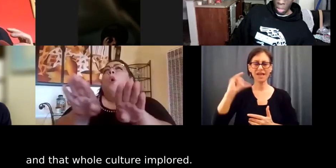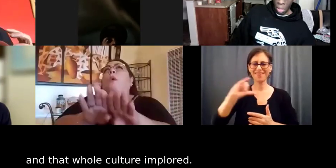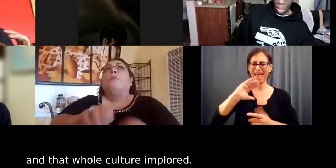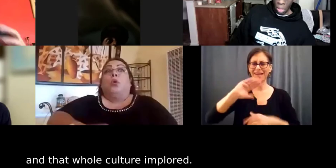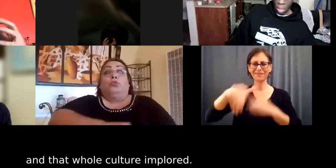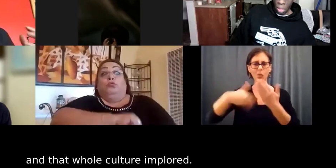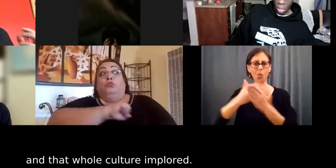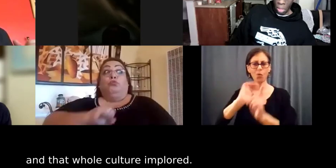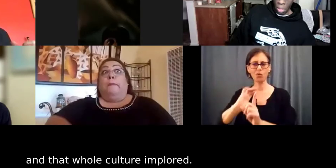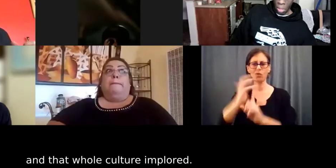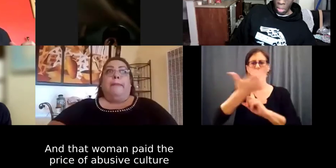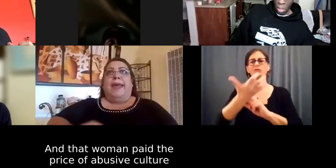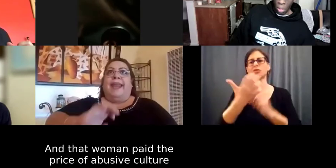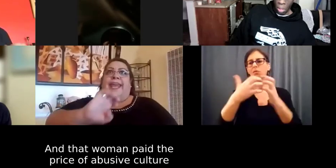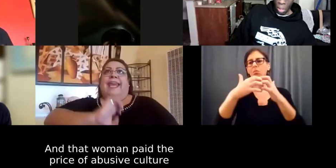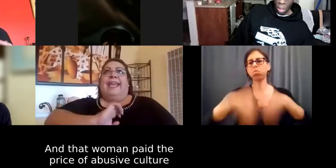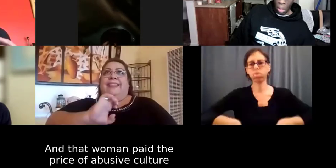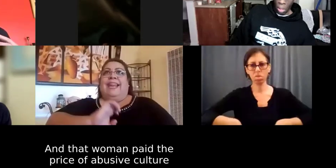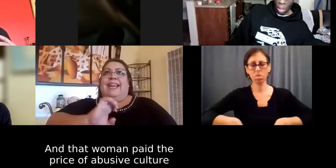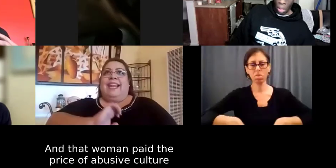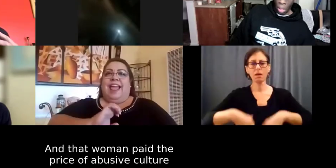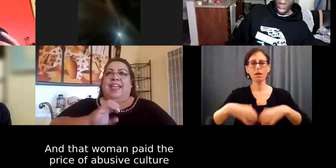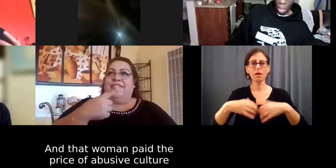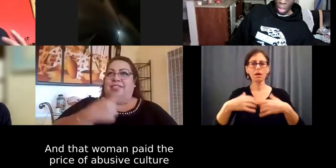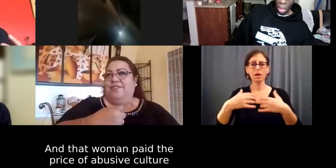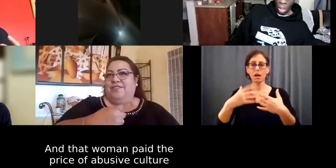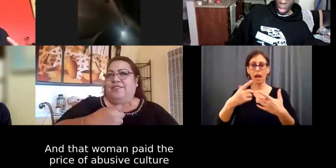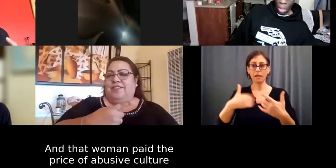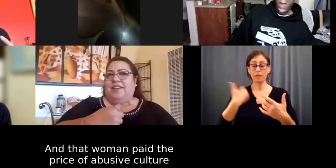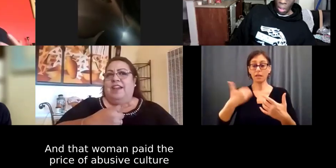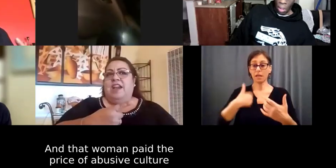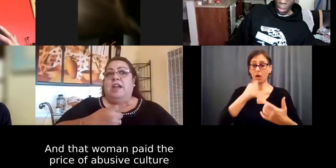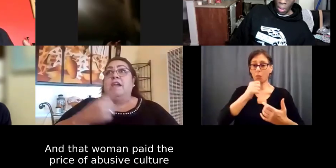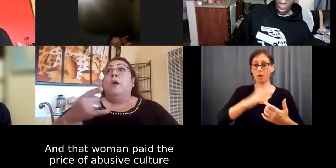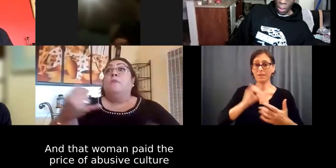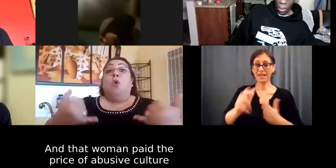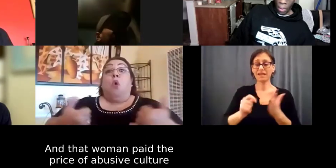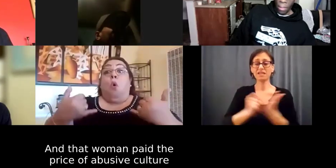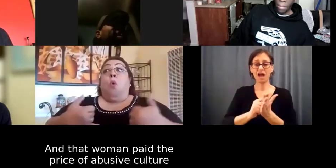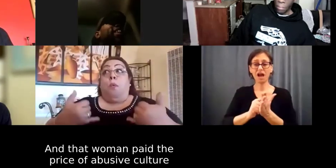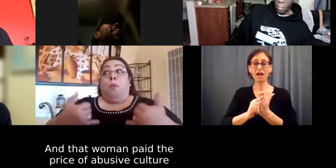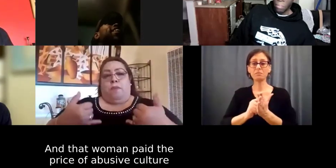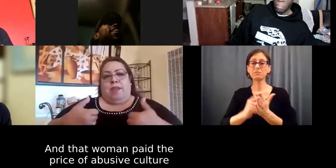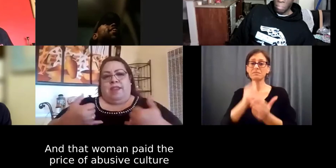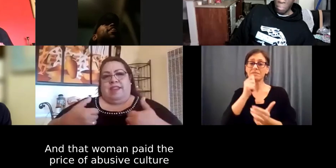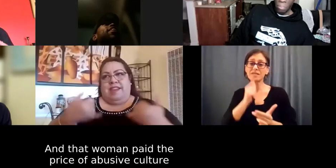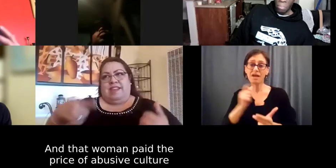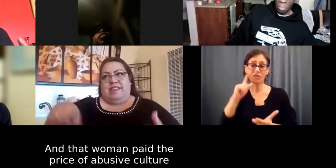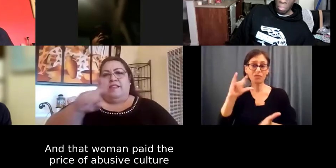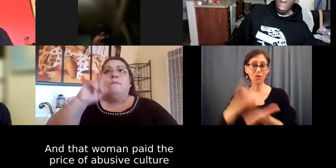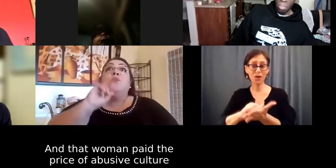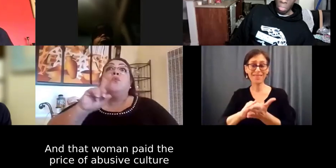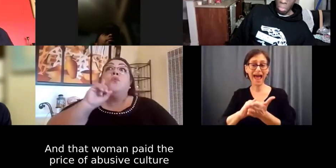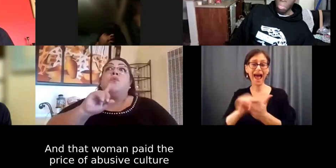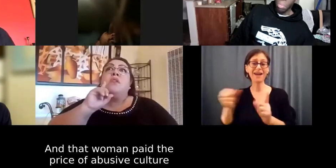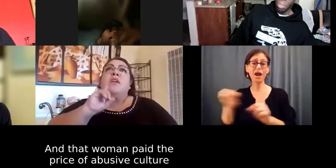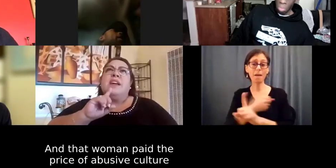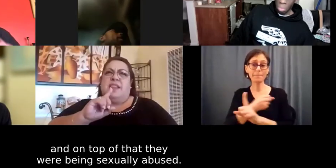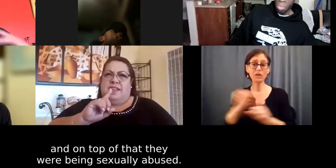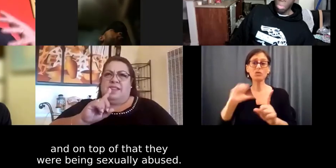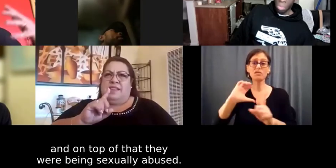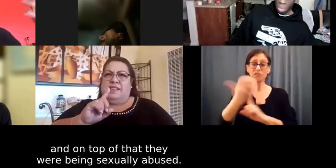imploded. And these young women paid the price of an abusive culture